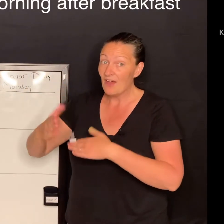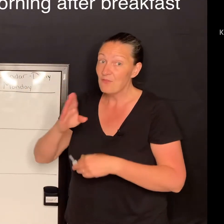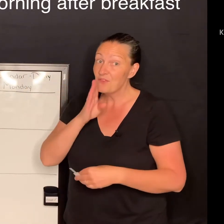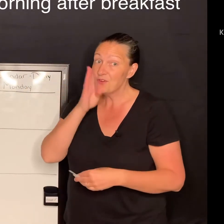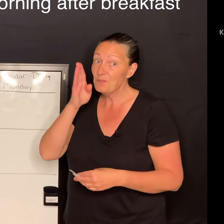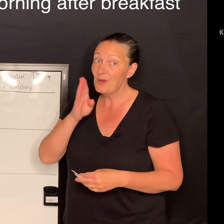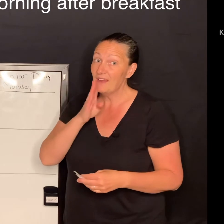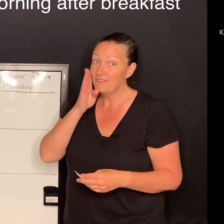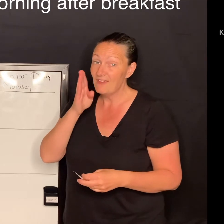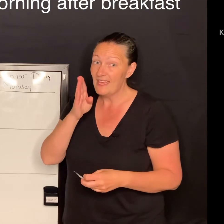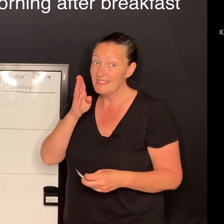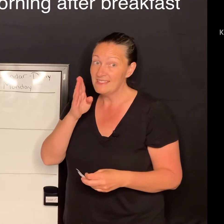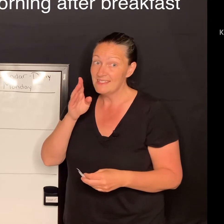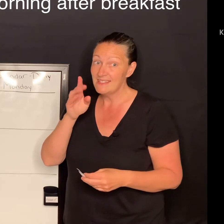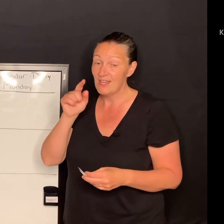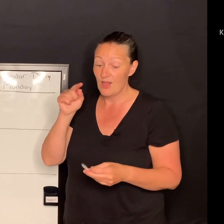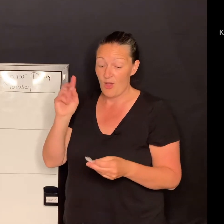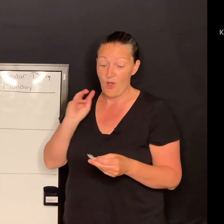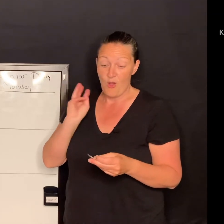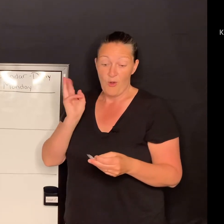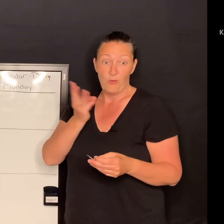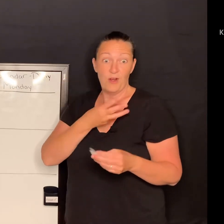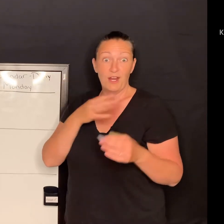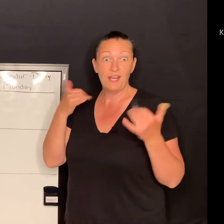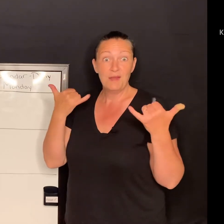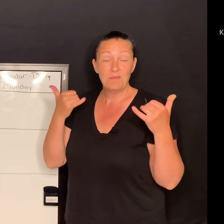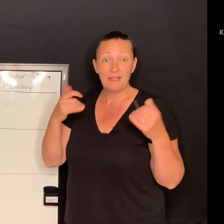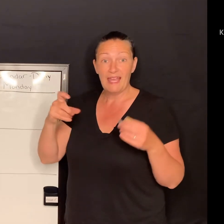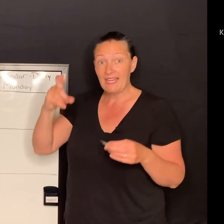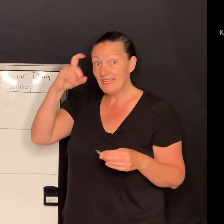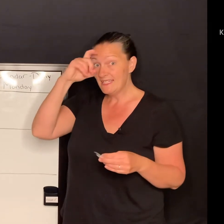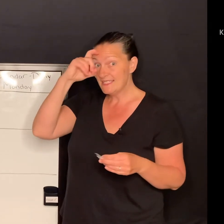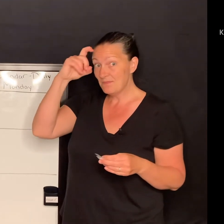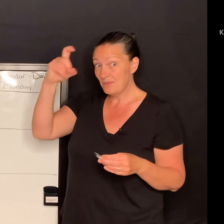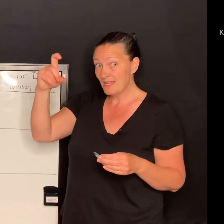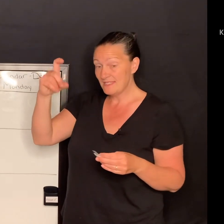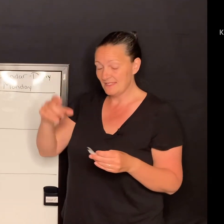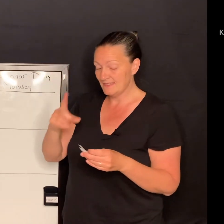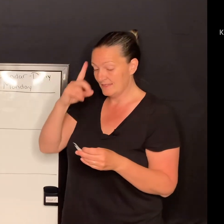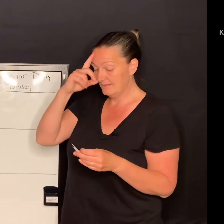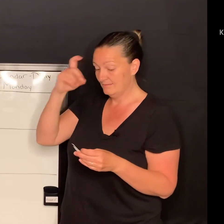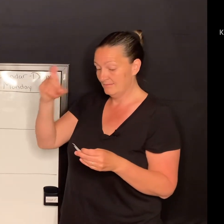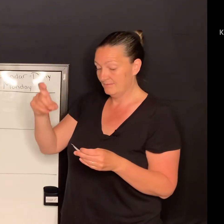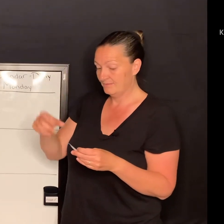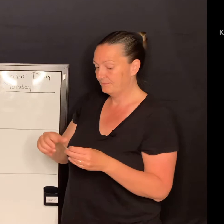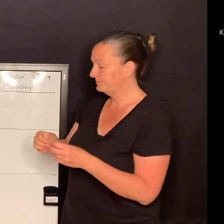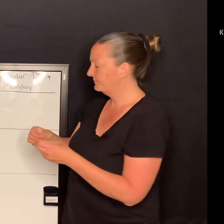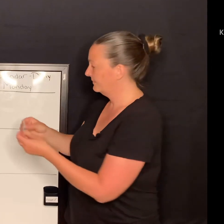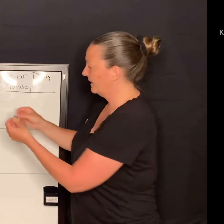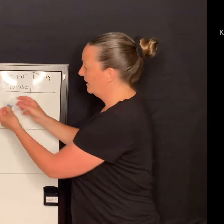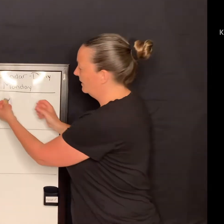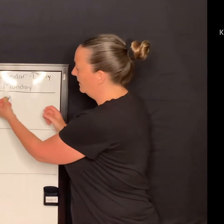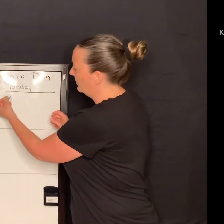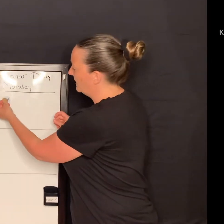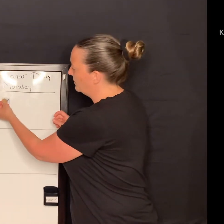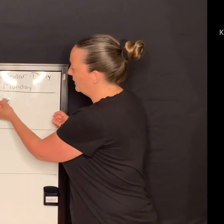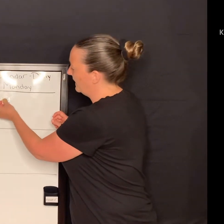after breakfast, we're going to play some puzzles. We can put that up